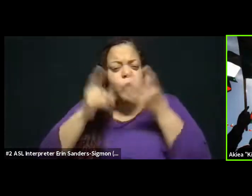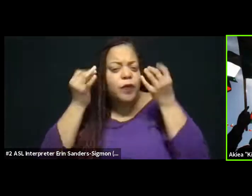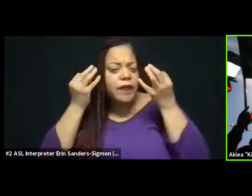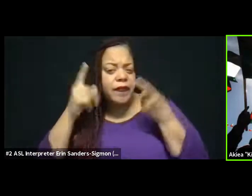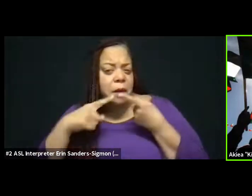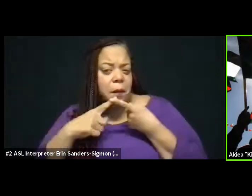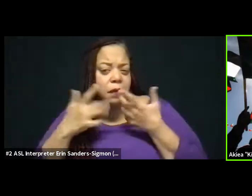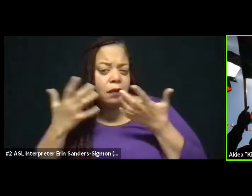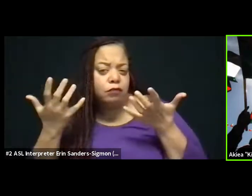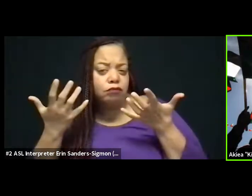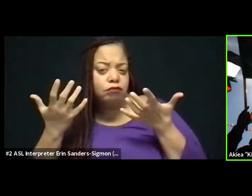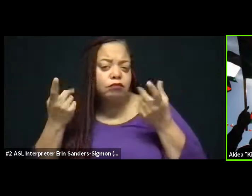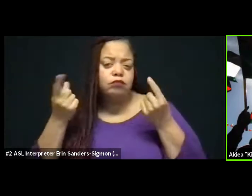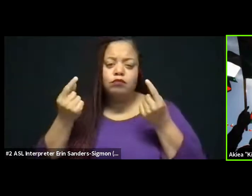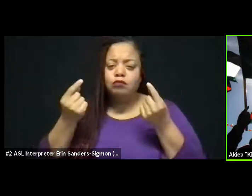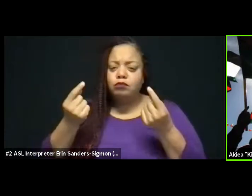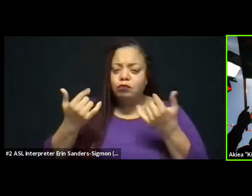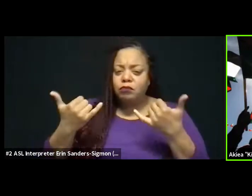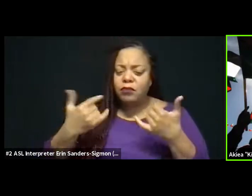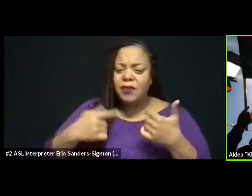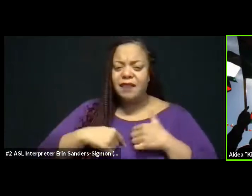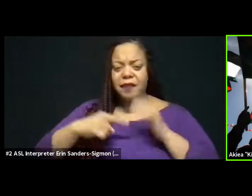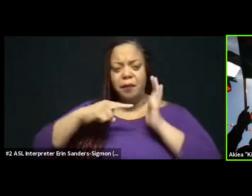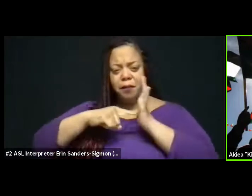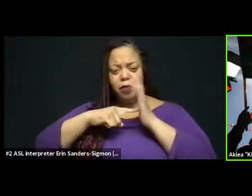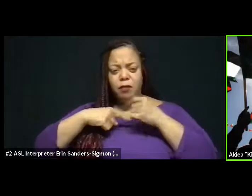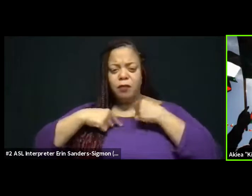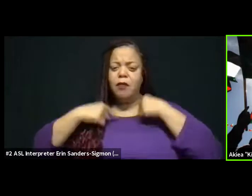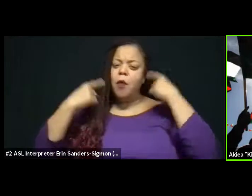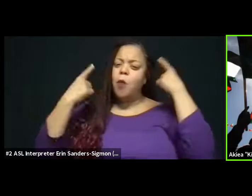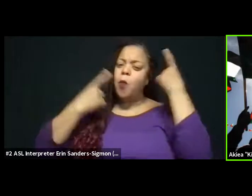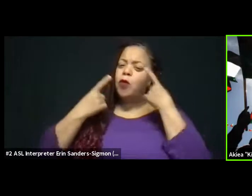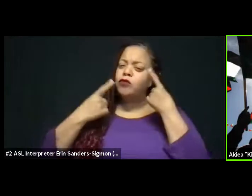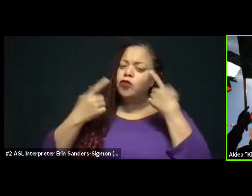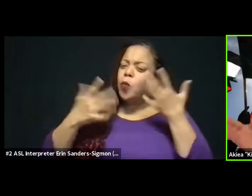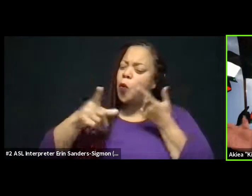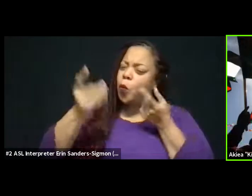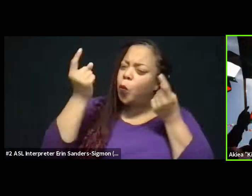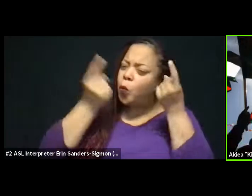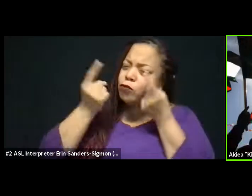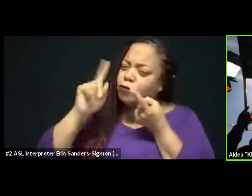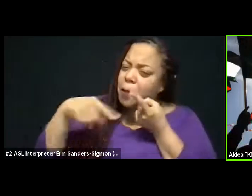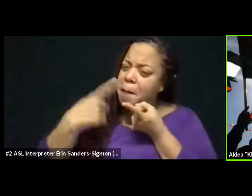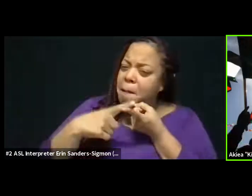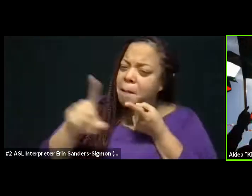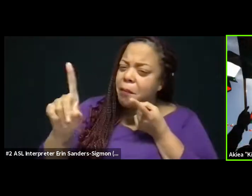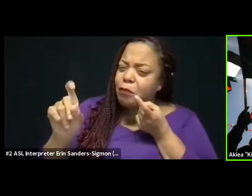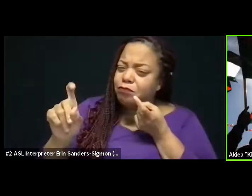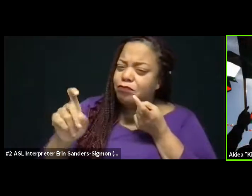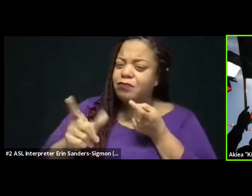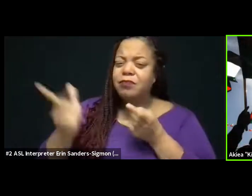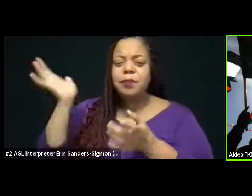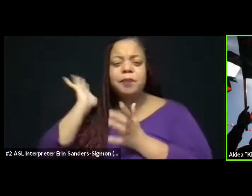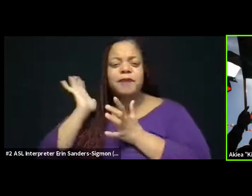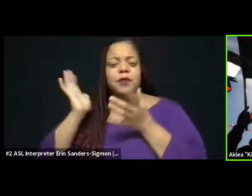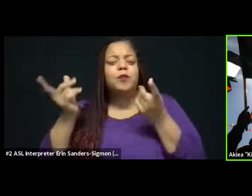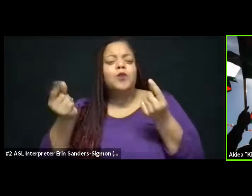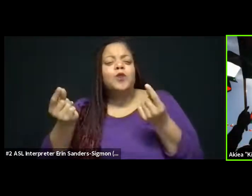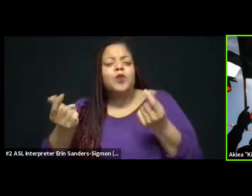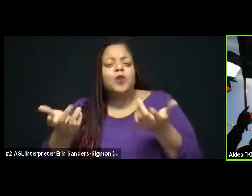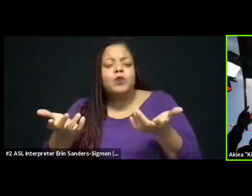wonder what you were wondering about earlier when we were doing X, Y, and Z during writing,